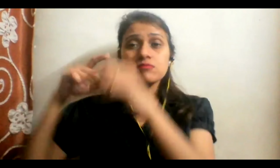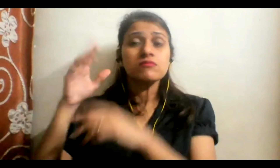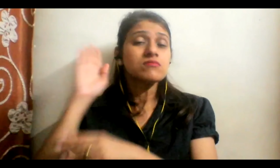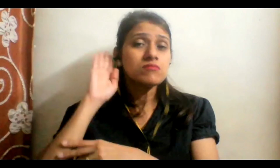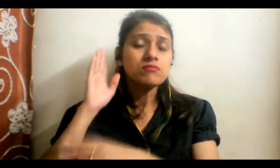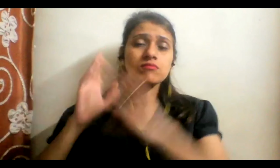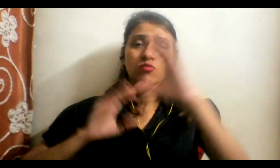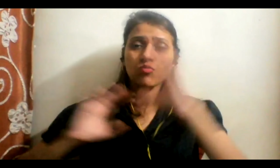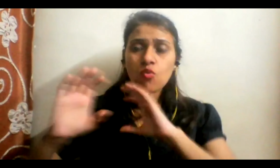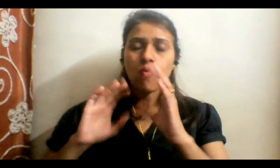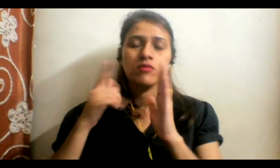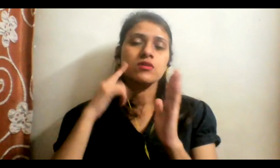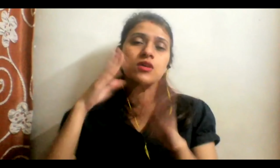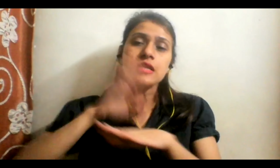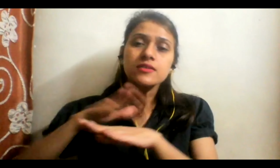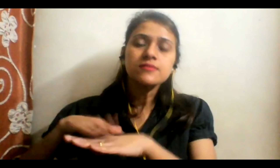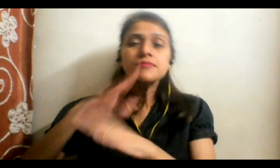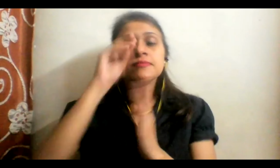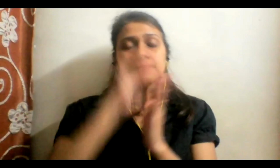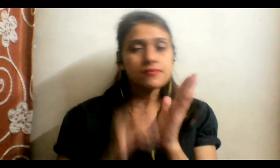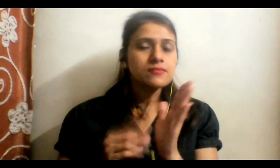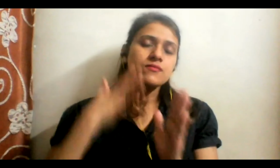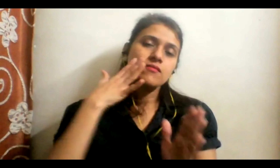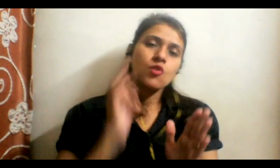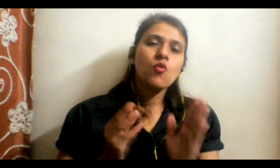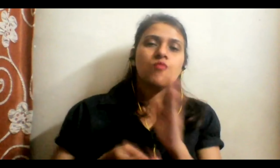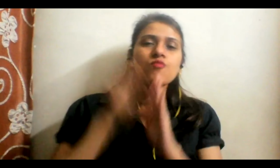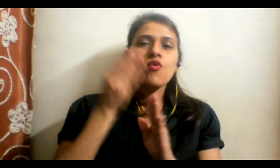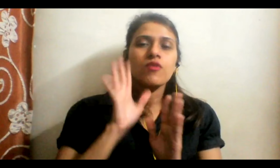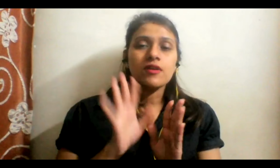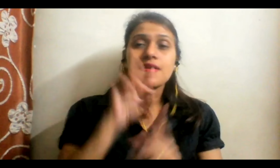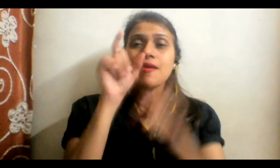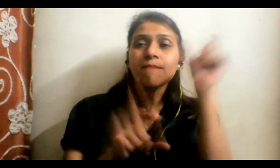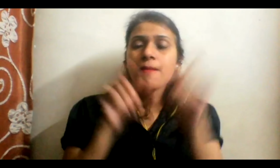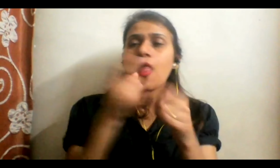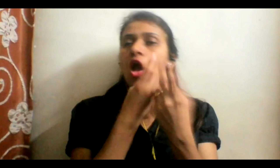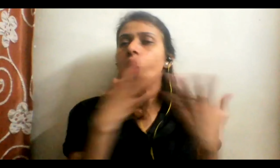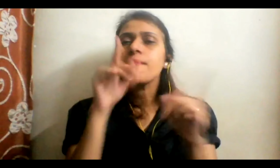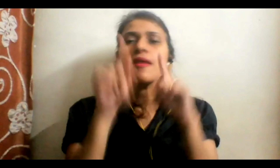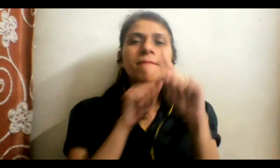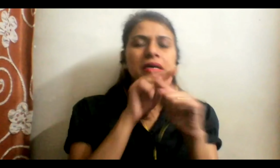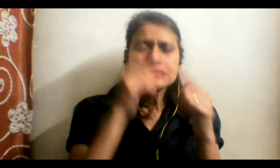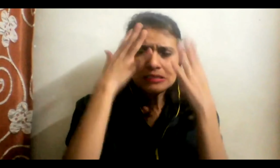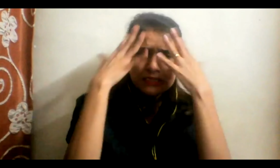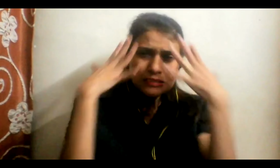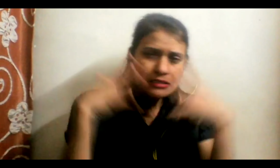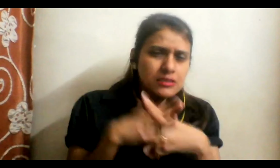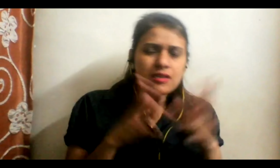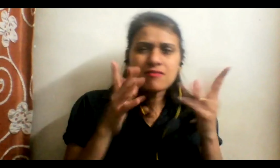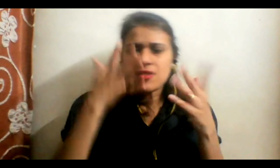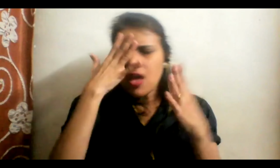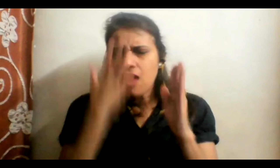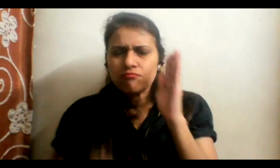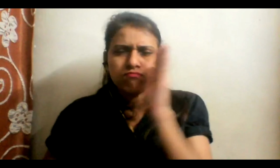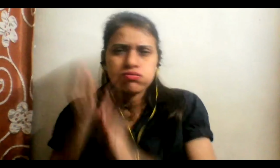uh, like, you want to find out what percentages of people actually had stress or faced higher stress